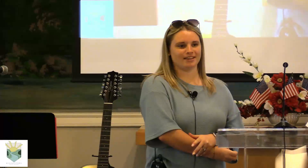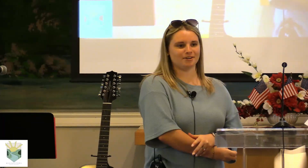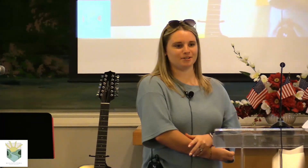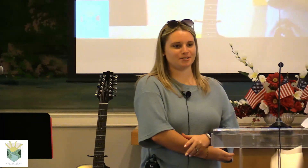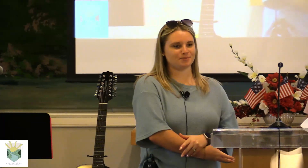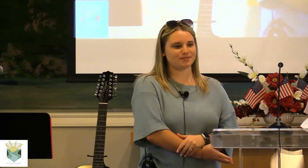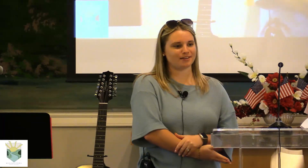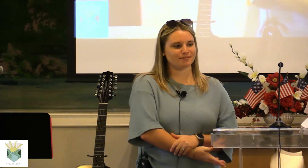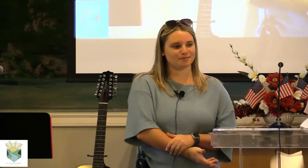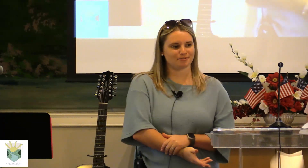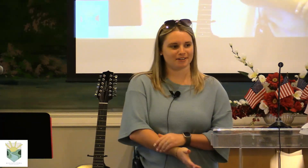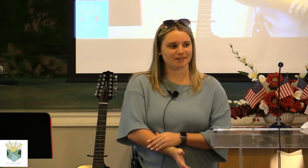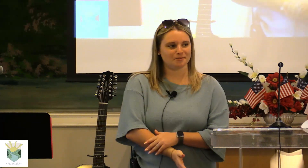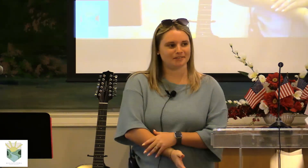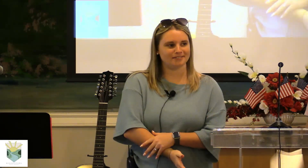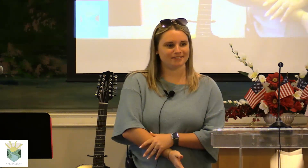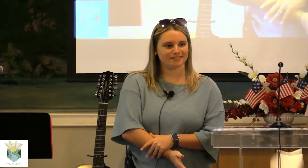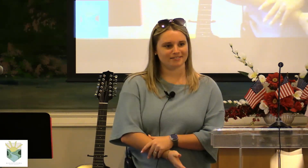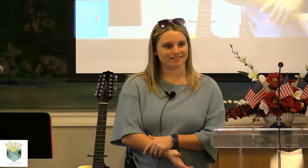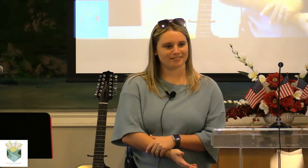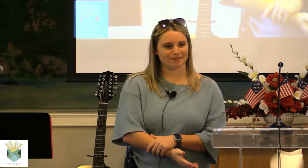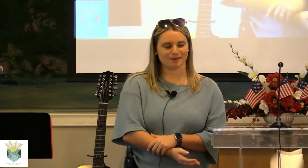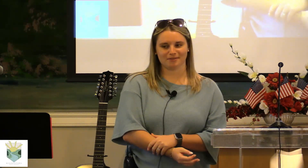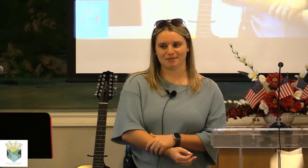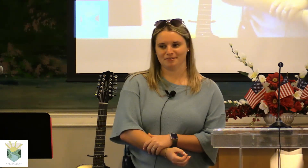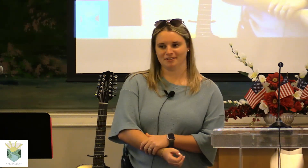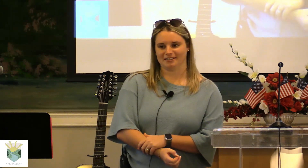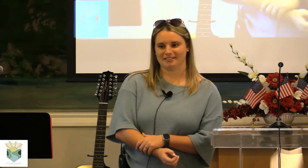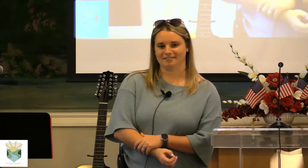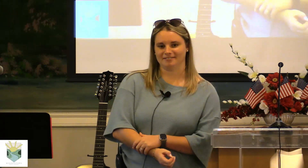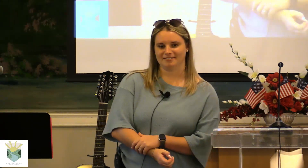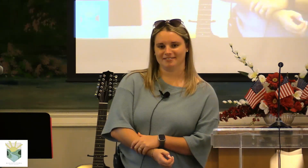introduce themselves before I go on? You're welcome to if you'd like to.